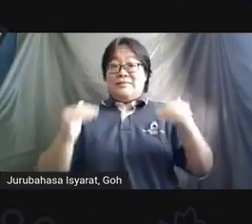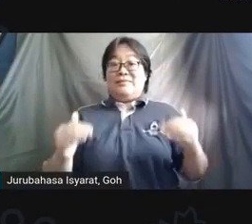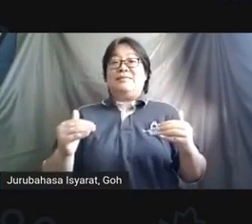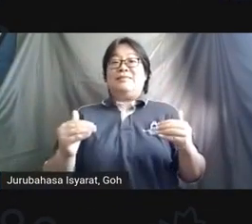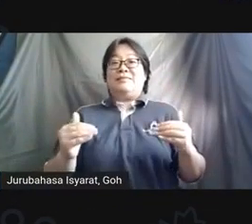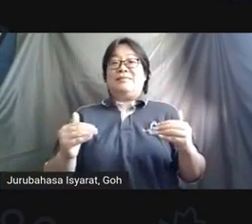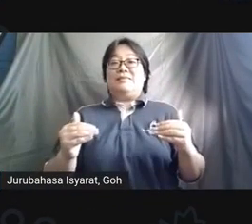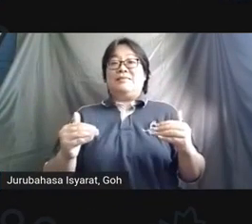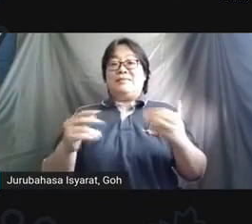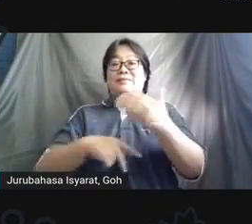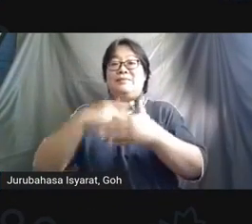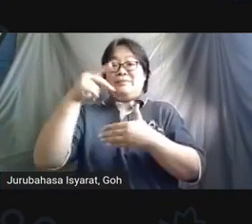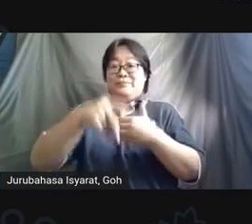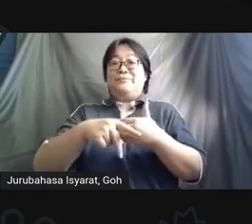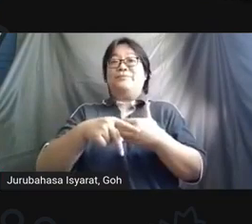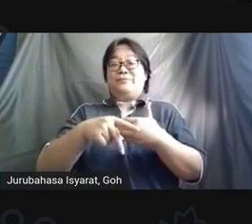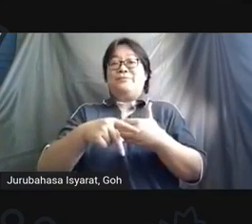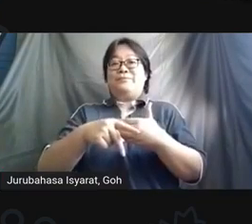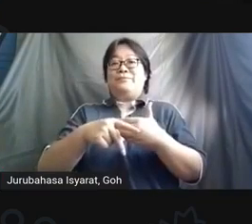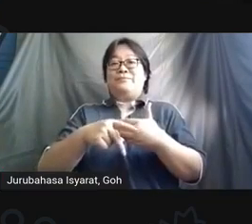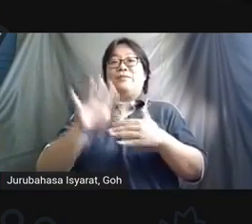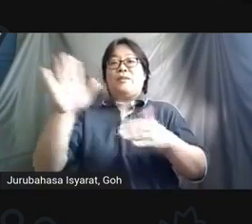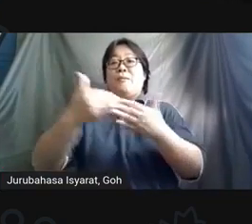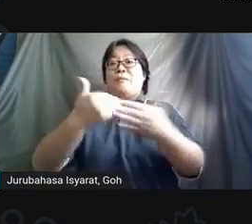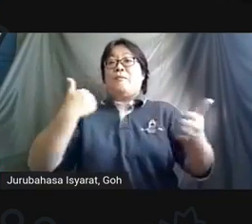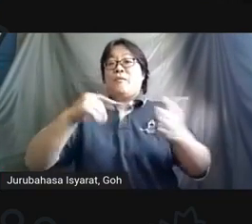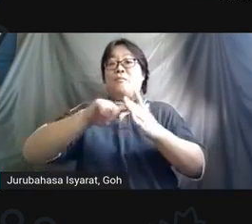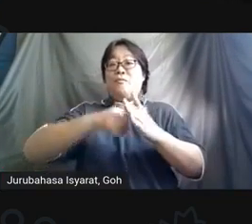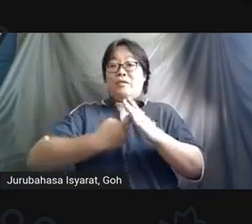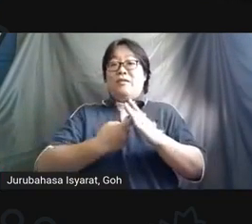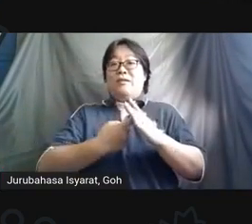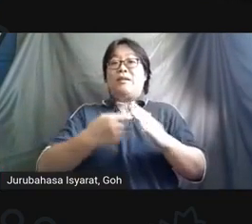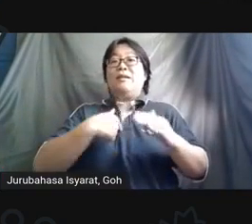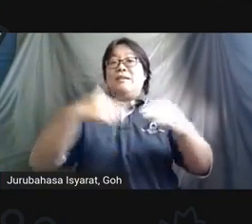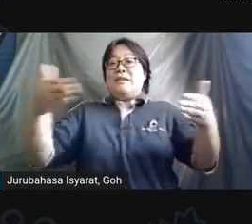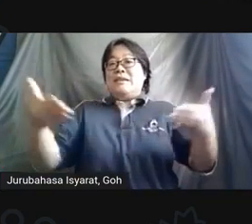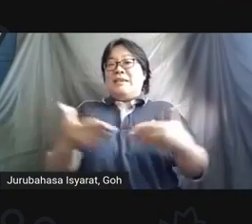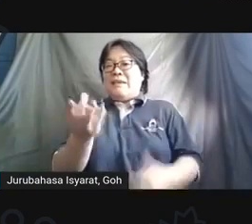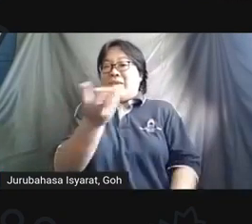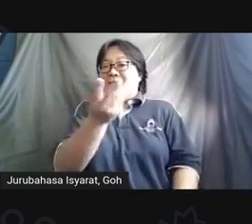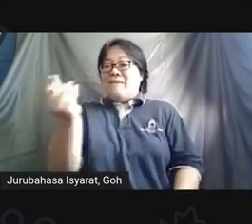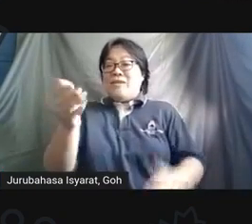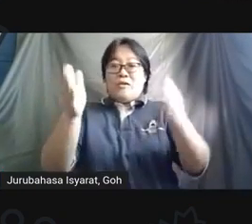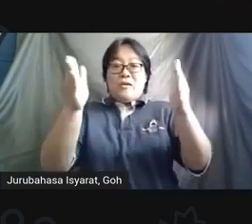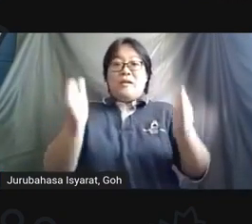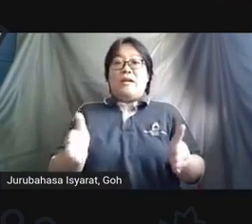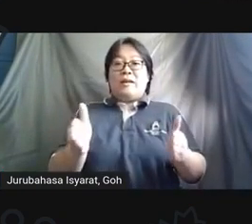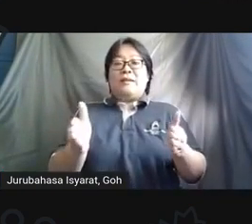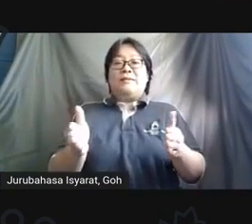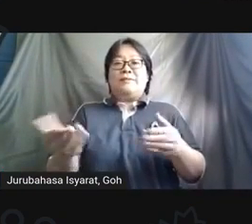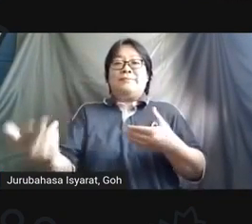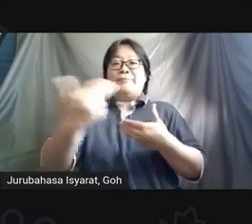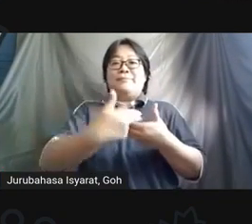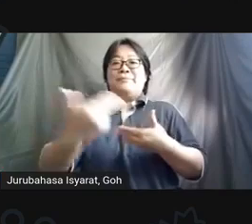program, before we begin, we would like to introduce several people that will be participating on